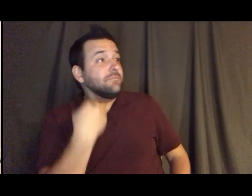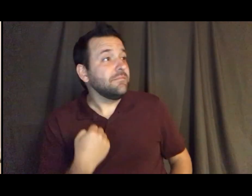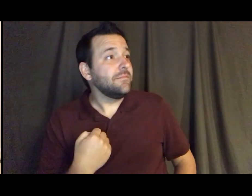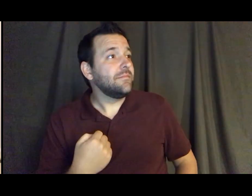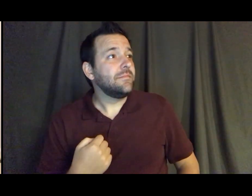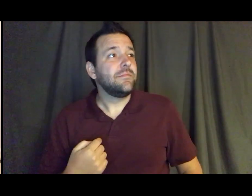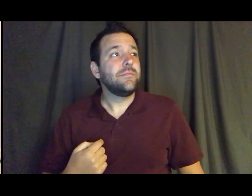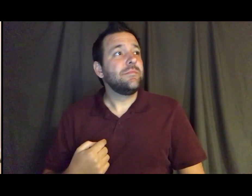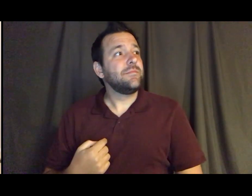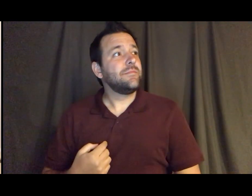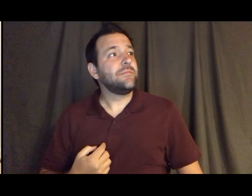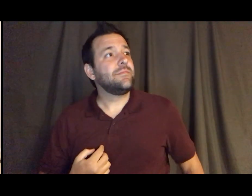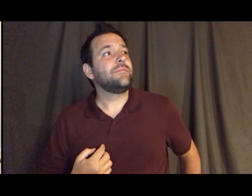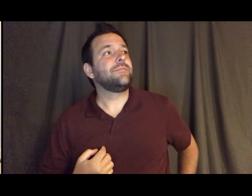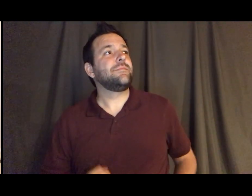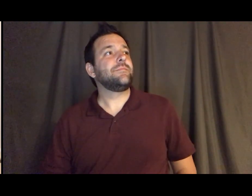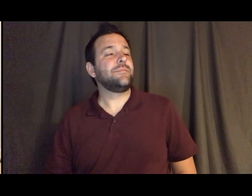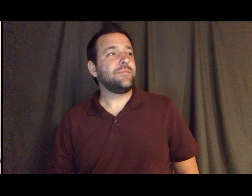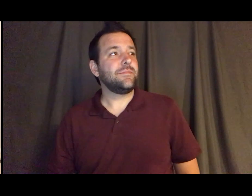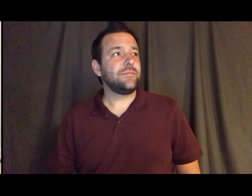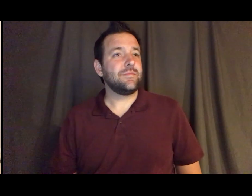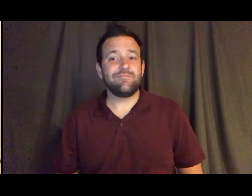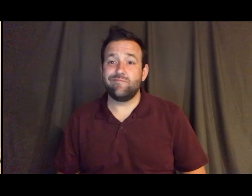She must really like cheeseburgers.